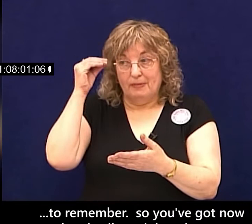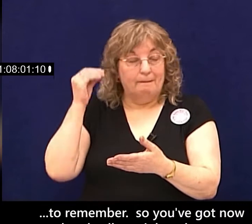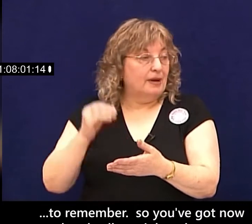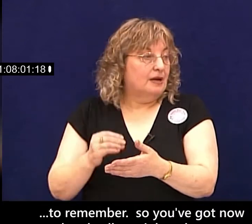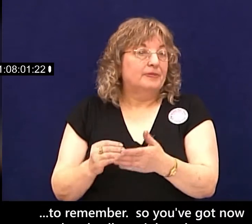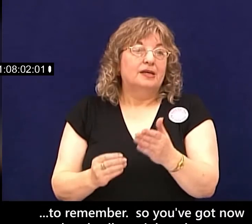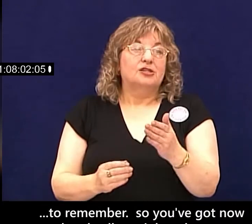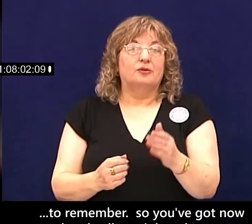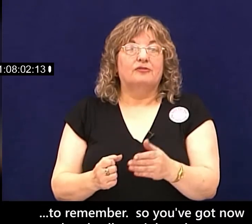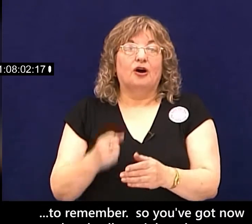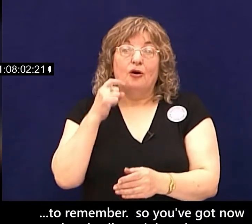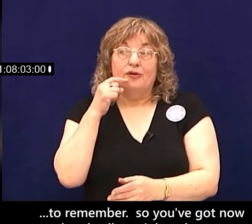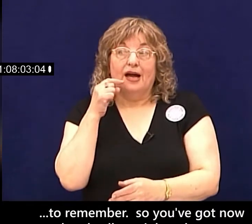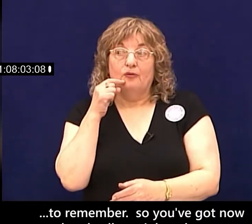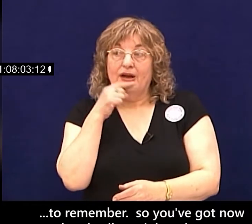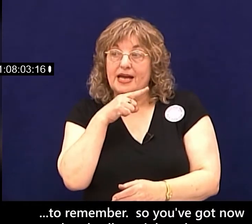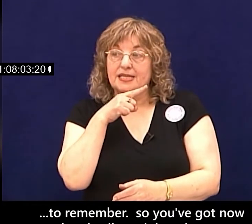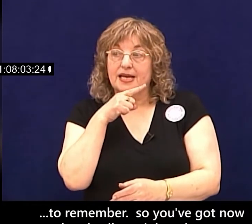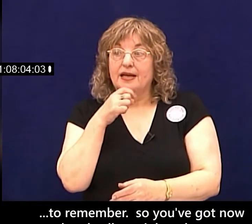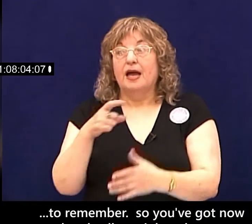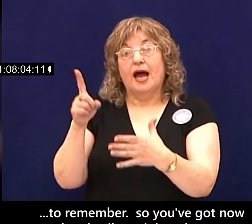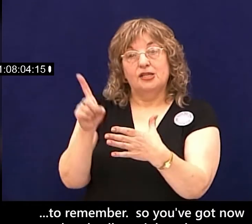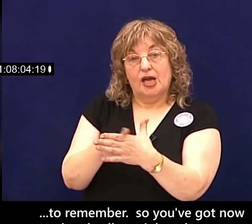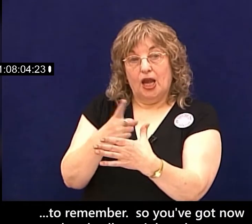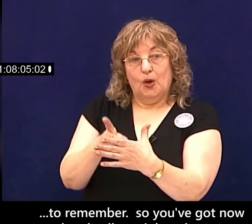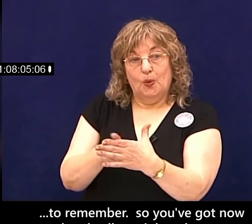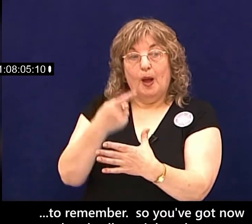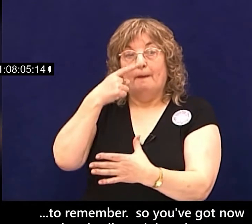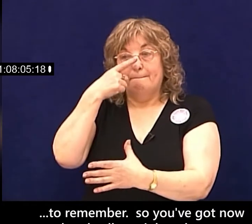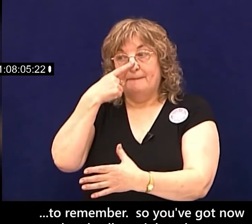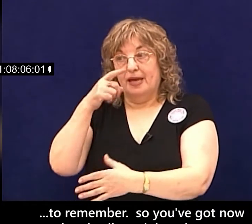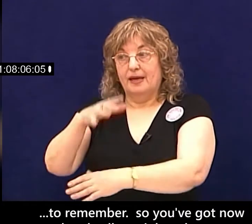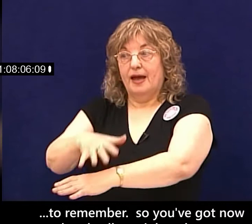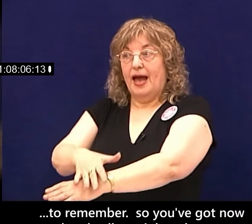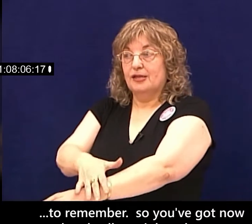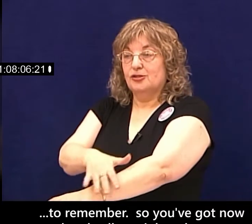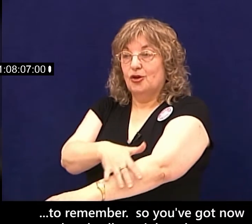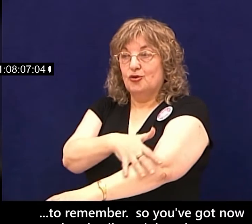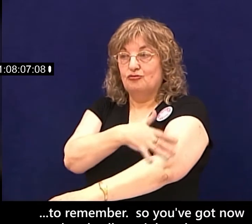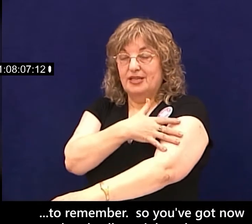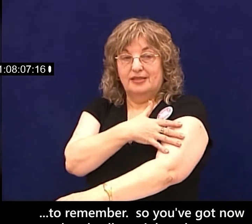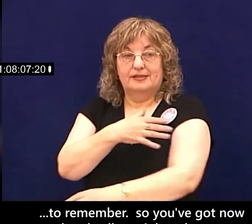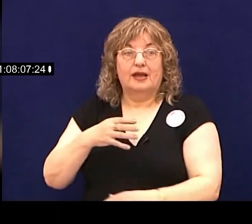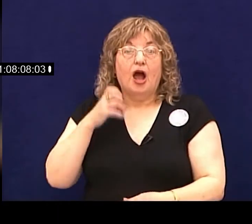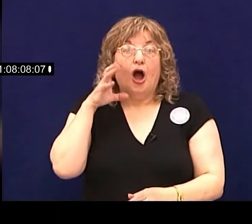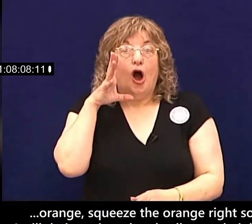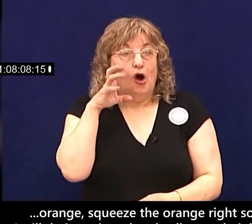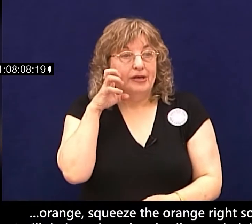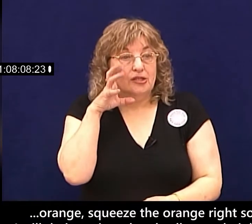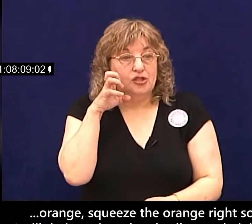remember. So you've got now red and yellow, pink and green. Orange,